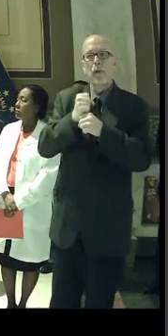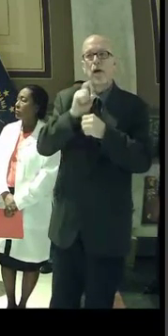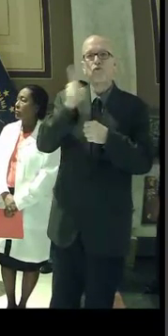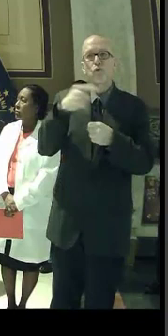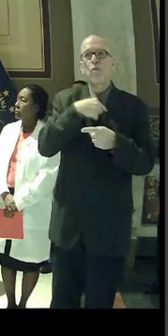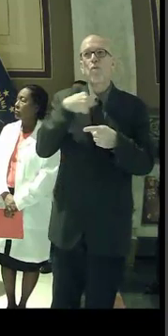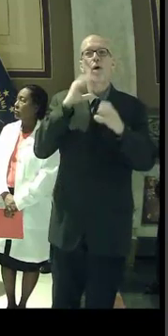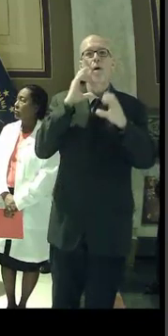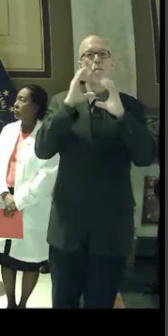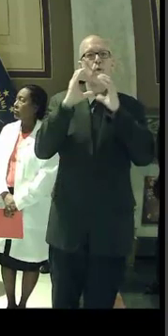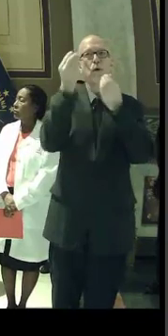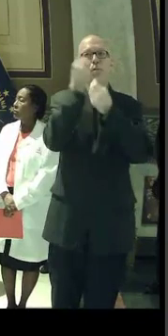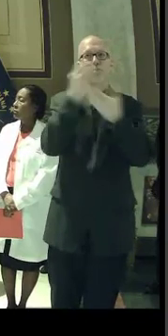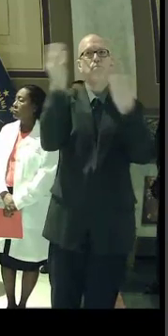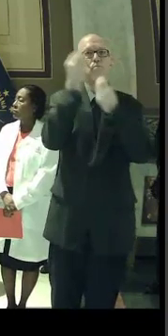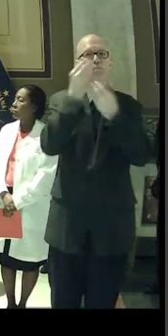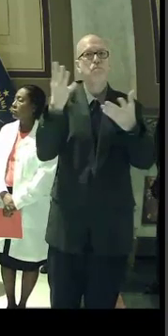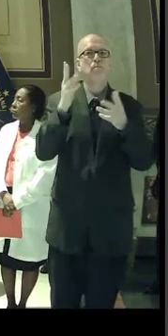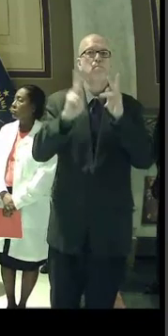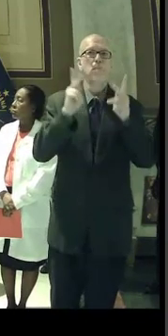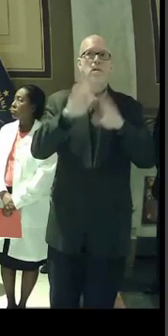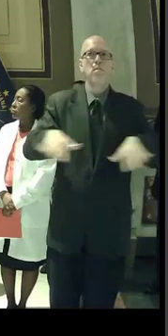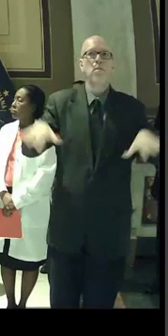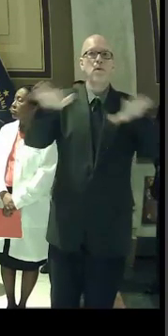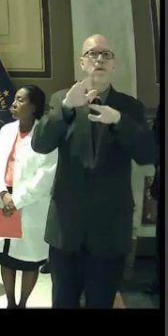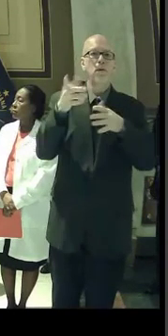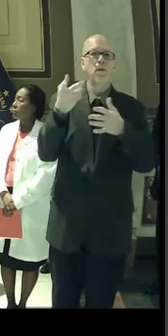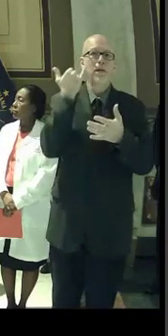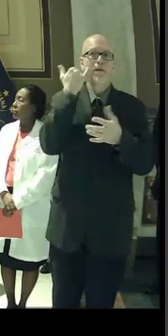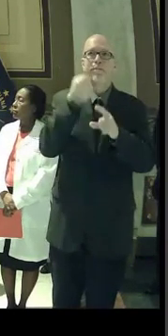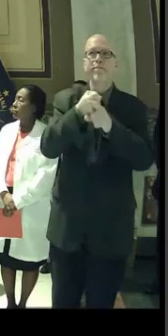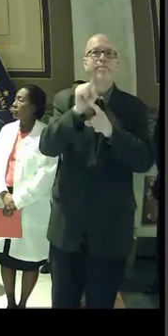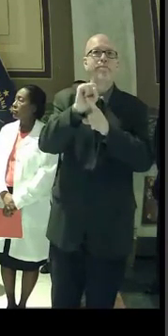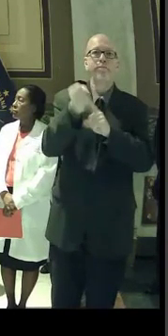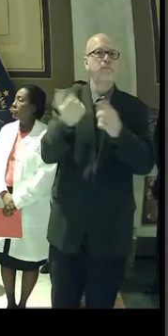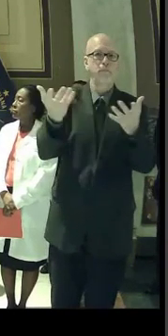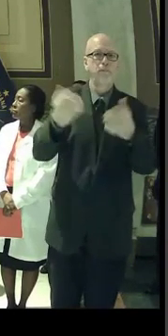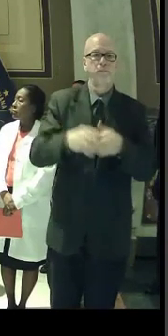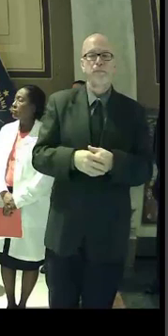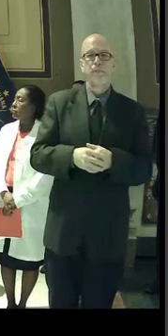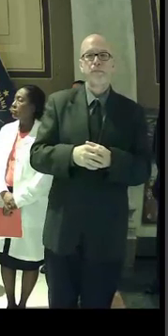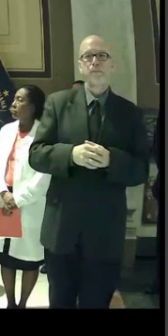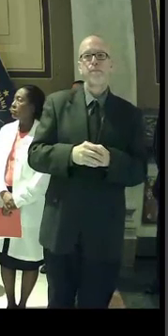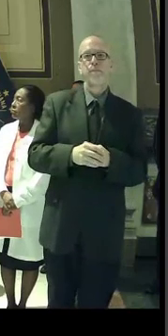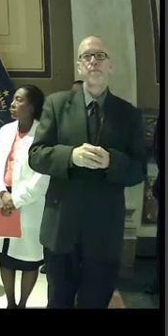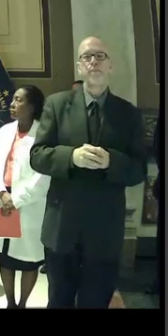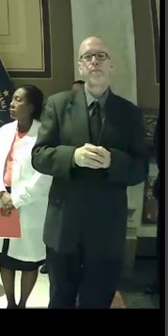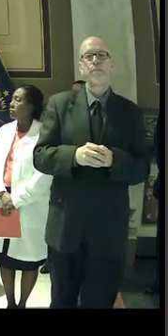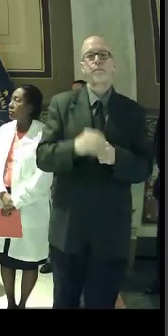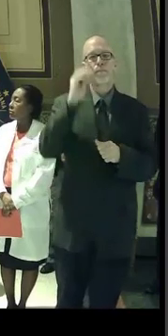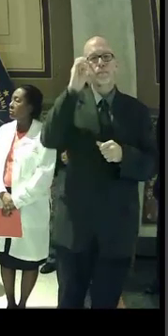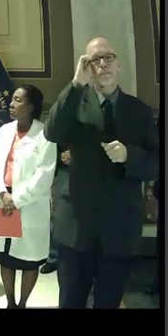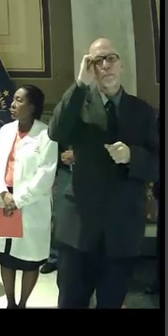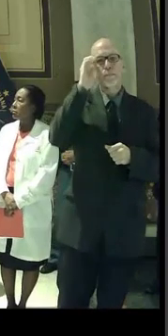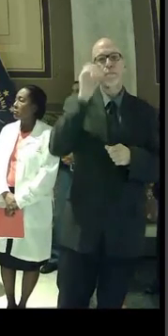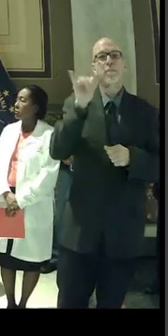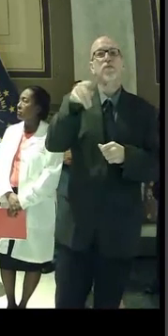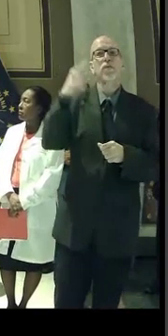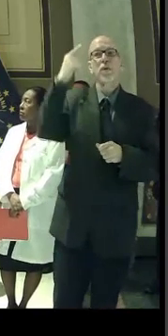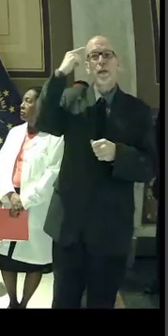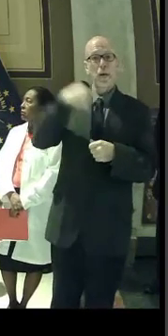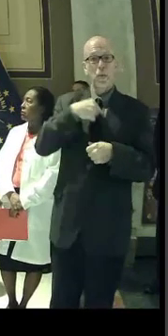word out to citizens wherever they may find themselves throughout the state of Indiana. To those who think that we may